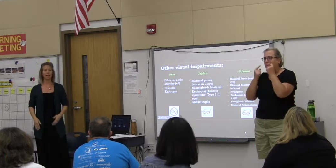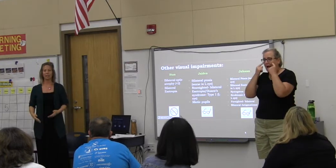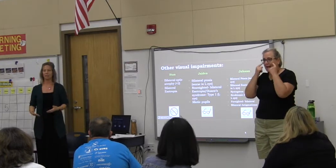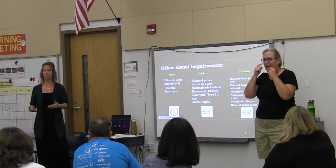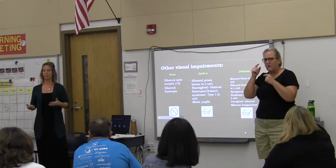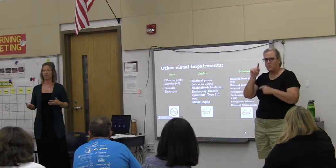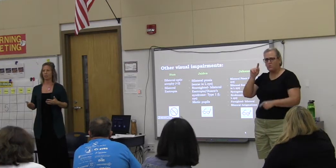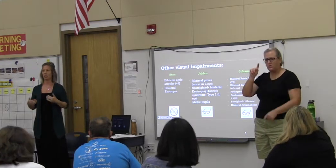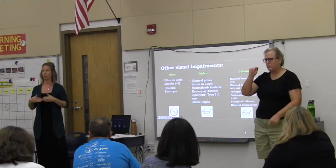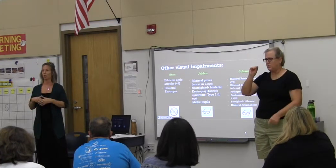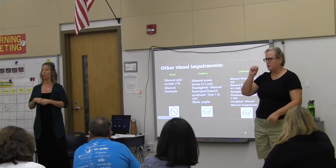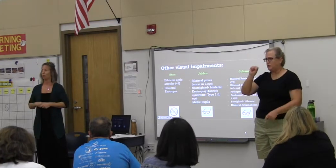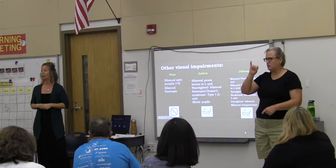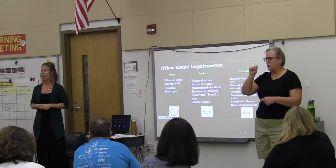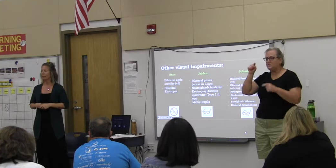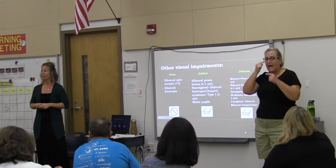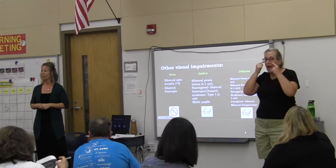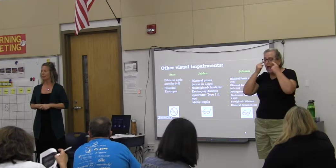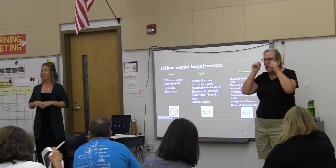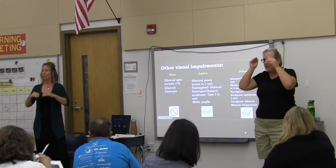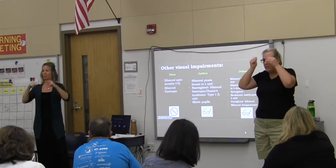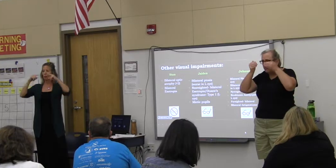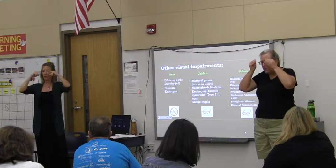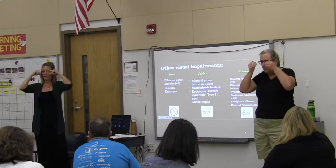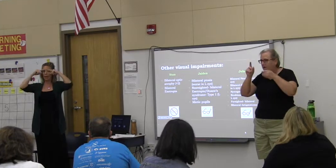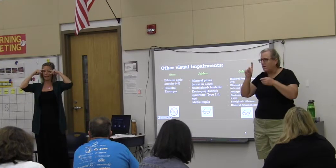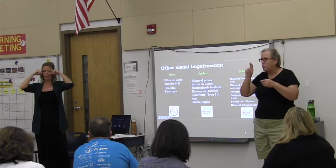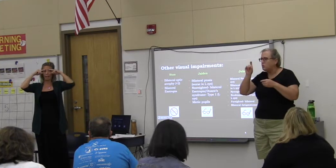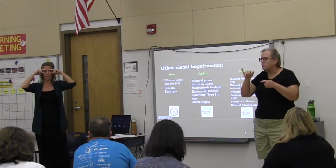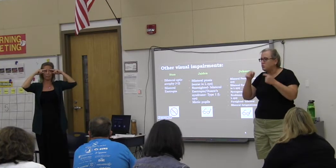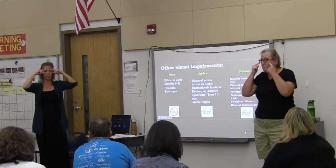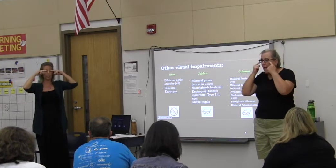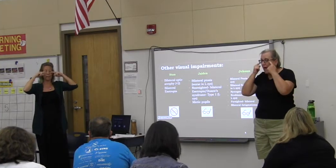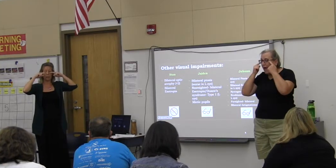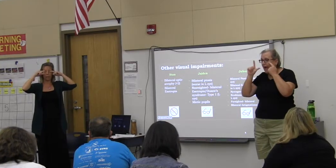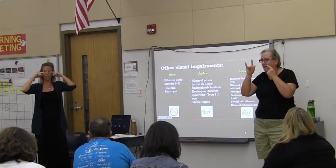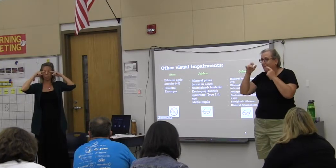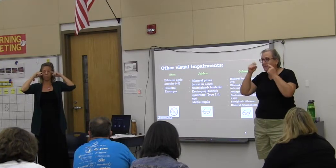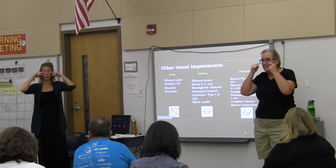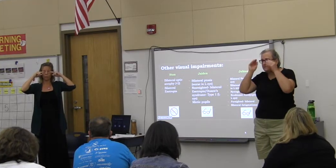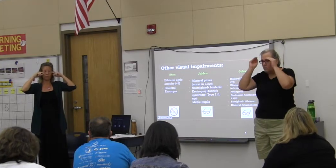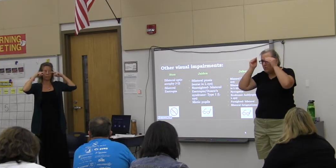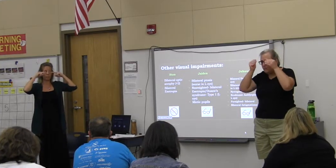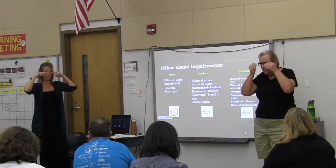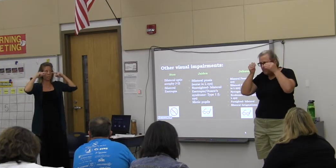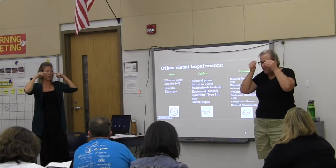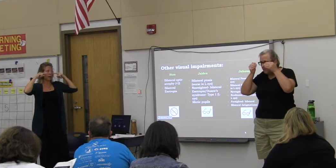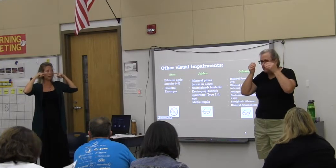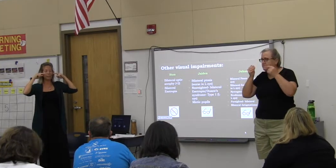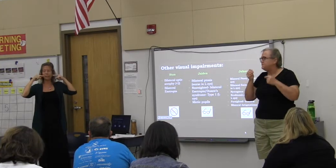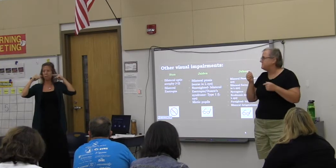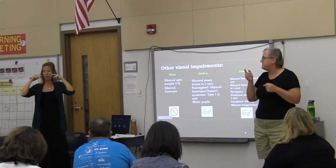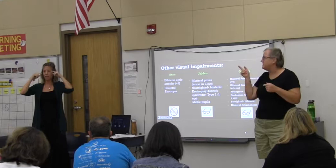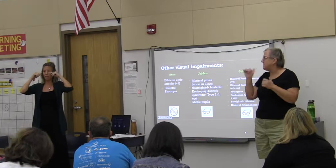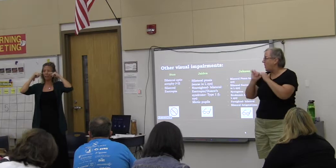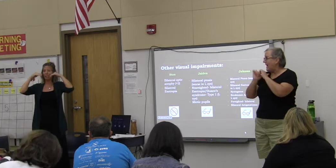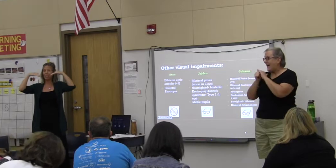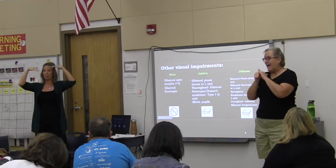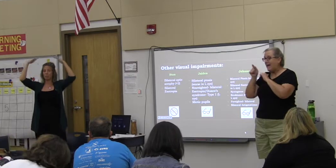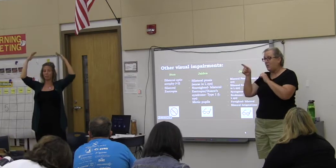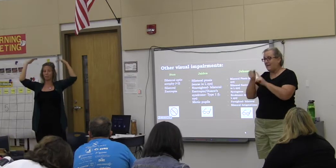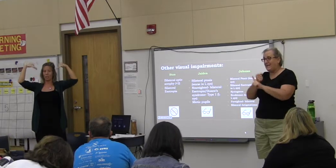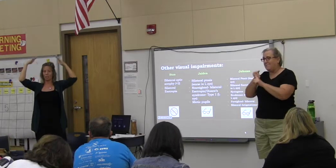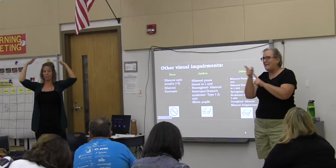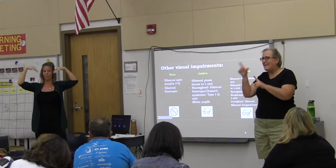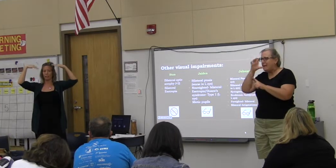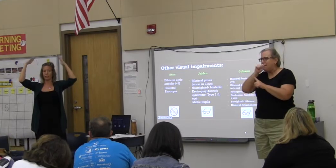And what that is essentially just droopy eyelids. So his eyelids kind of come down a little bit. So how this impacts him is that